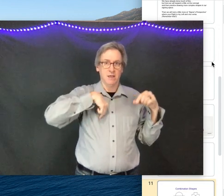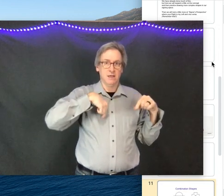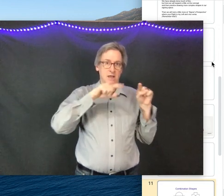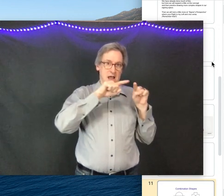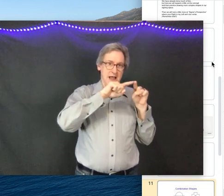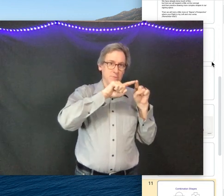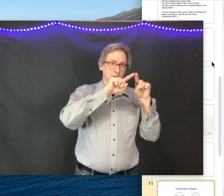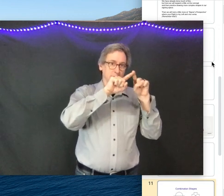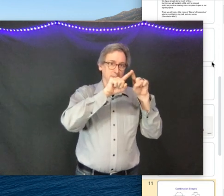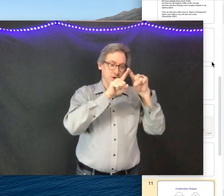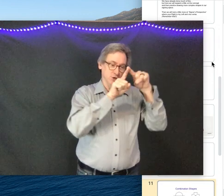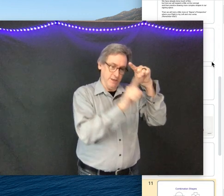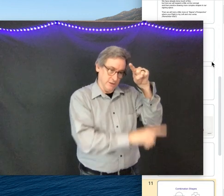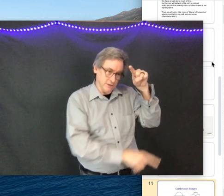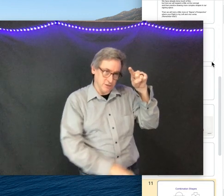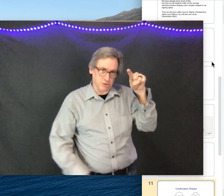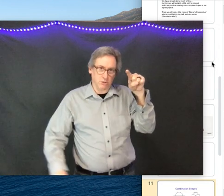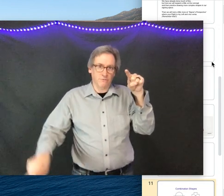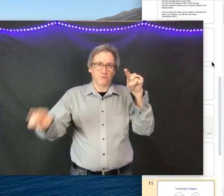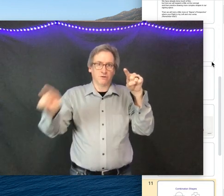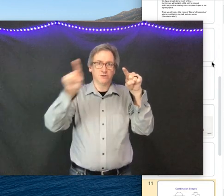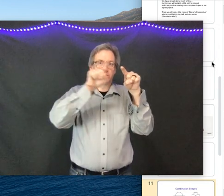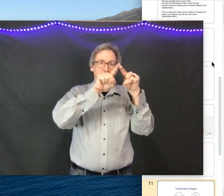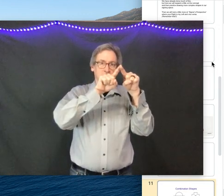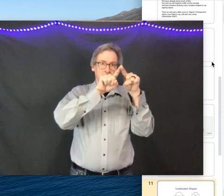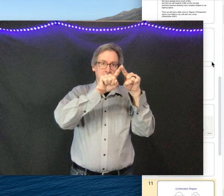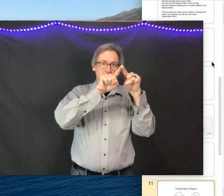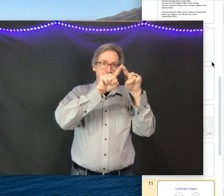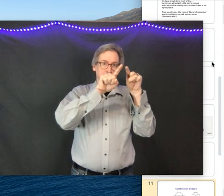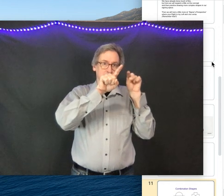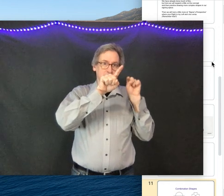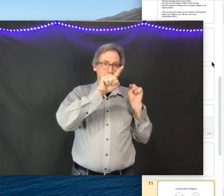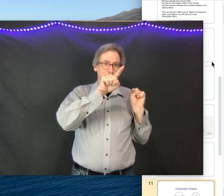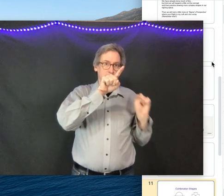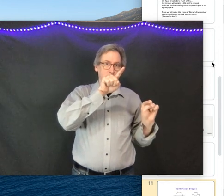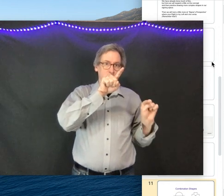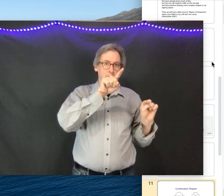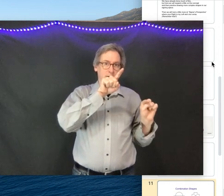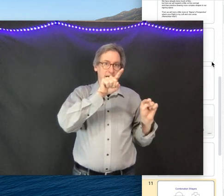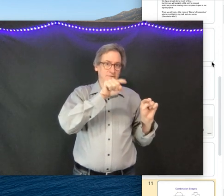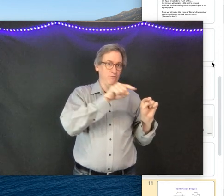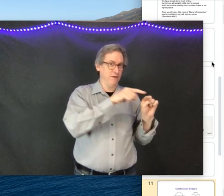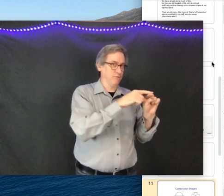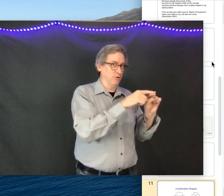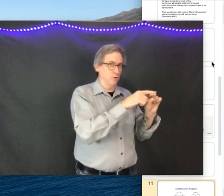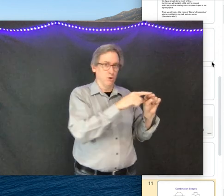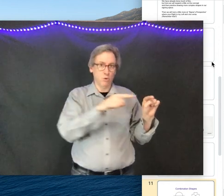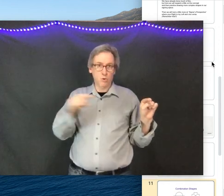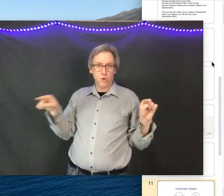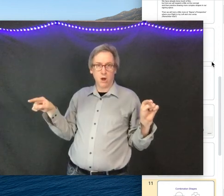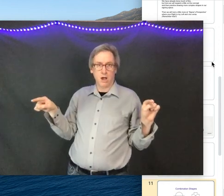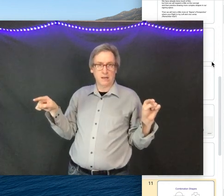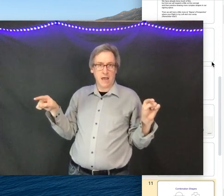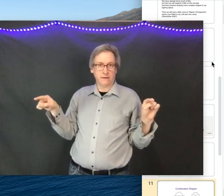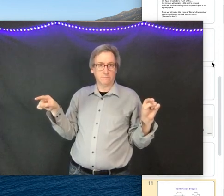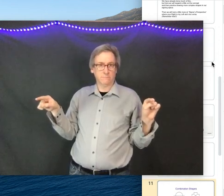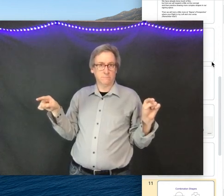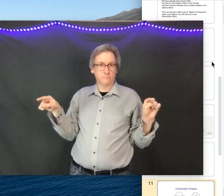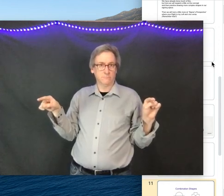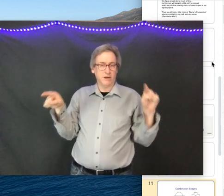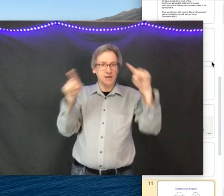right? I would recommend doing the circle first, then boom, about halfway through, a